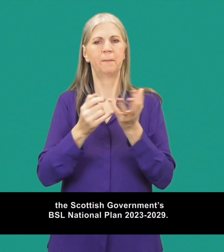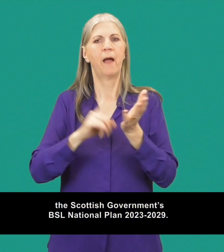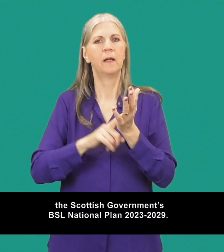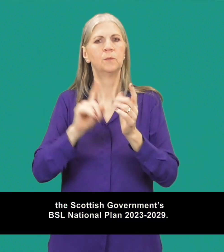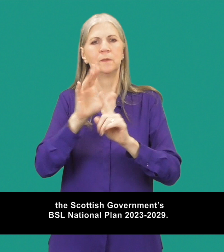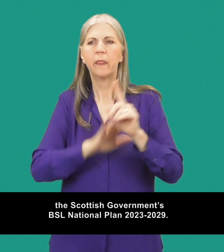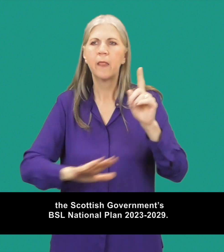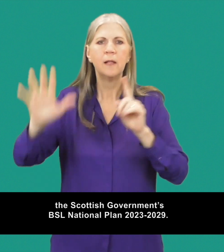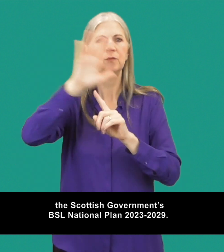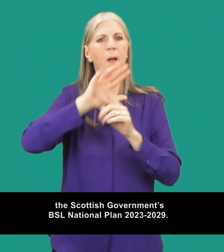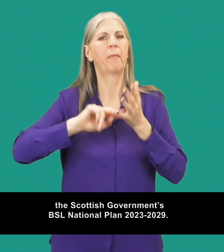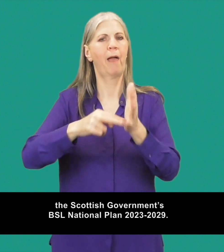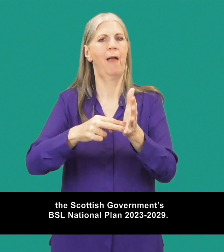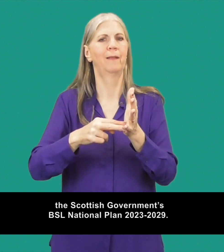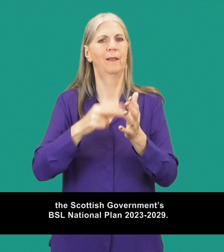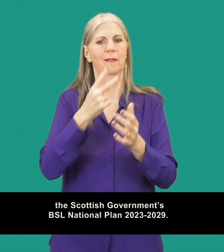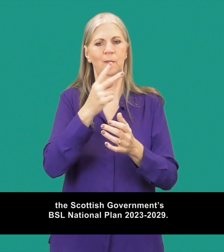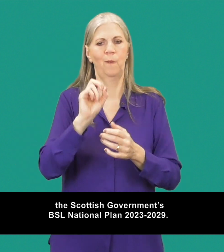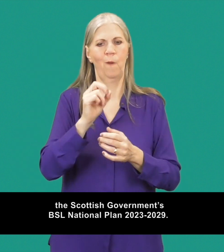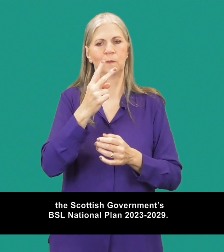to 2029.